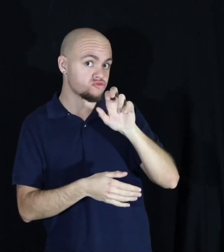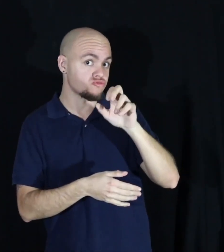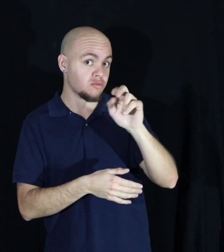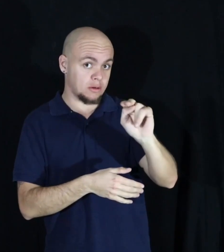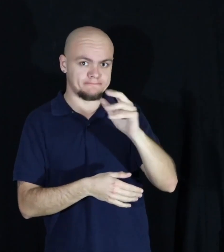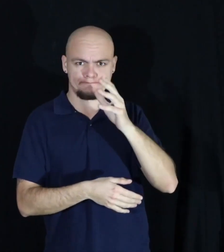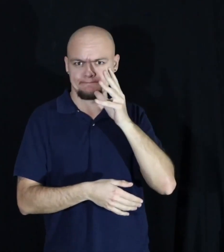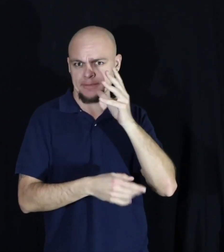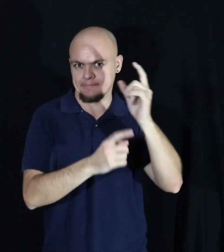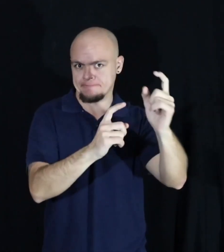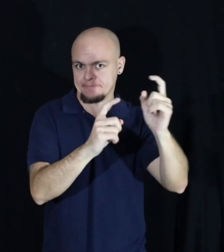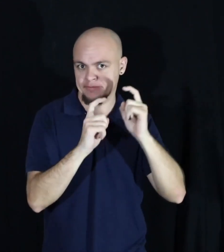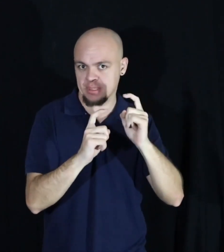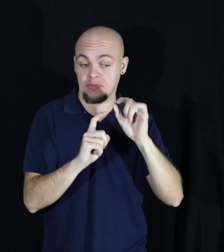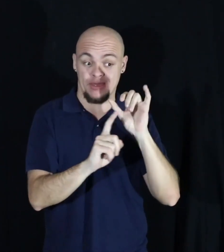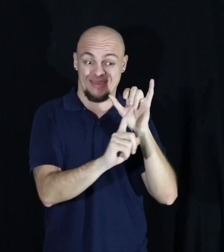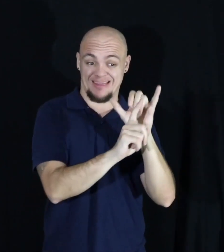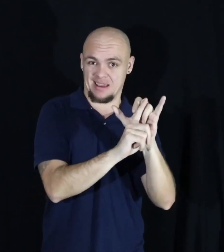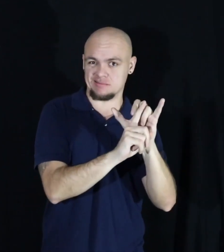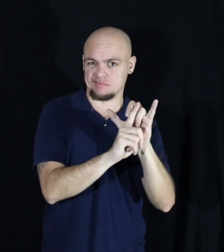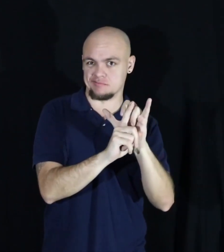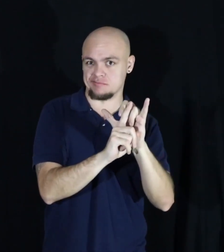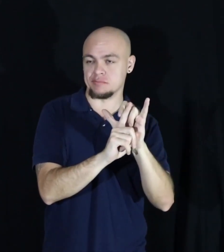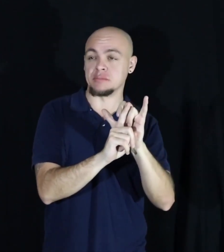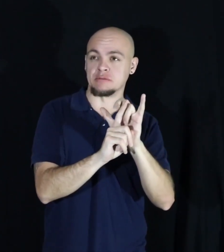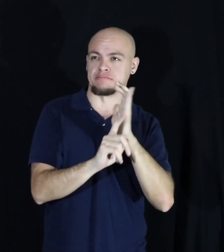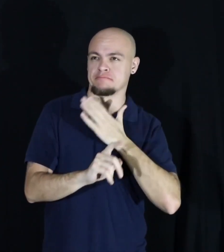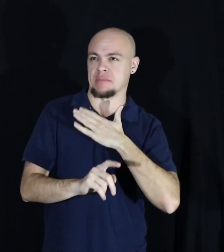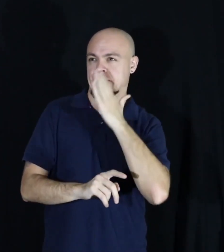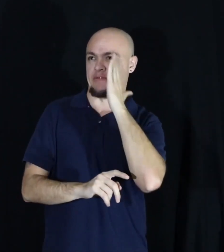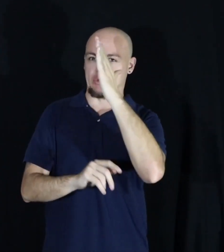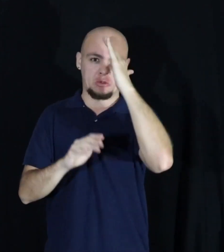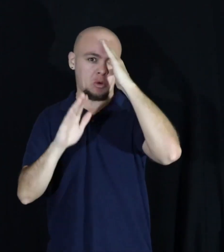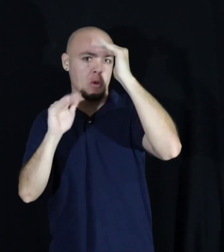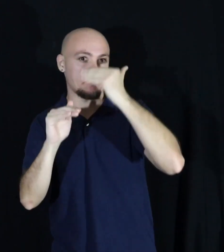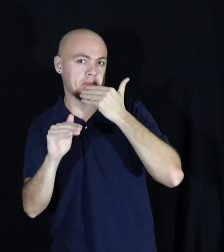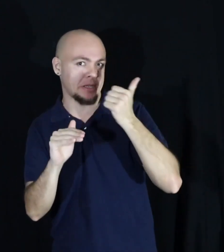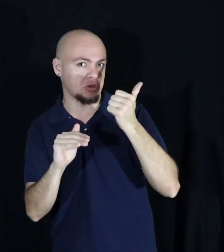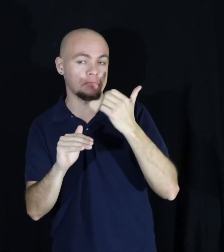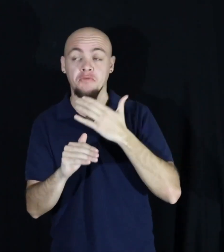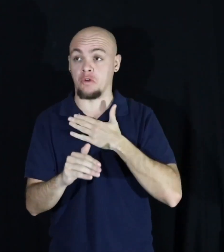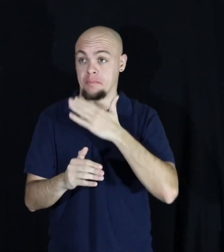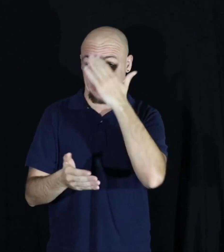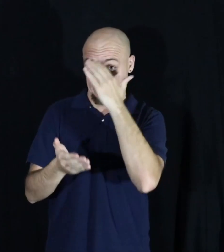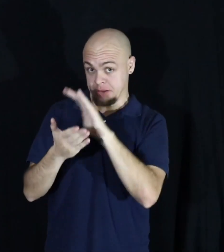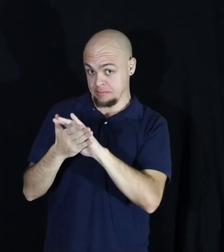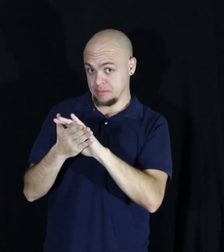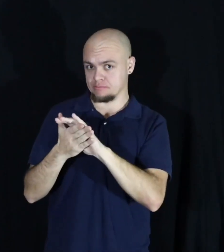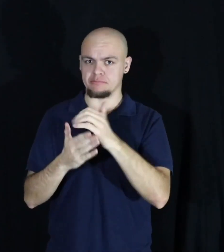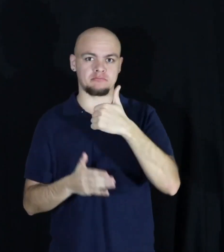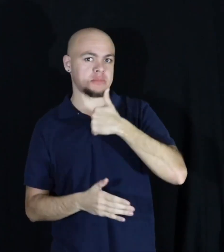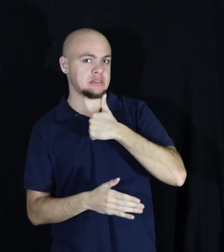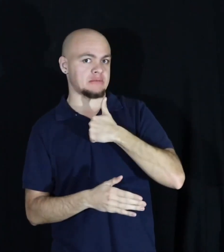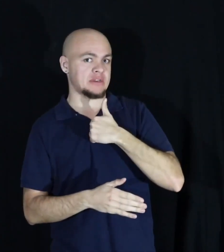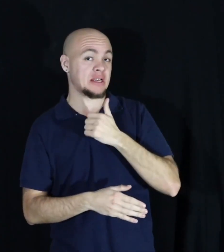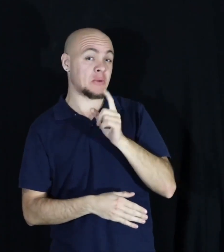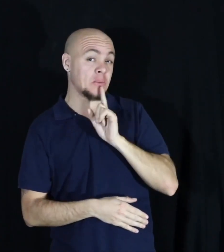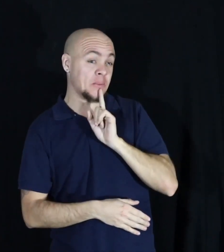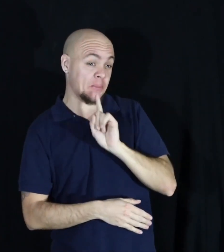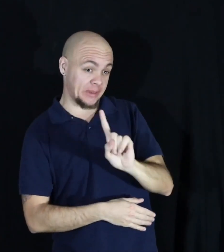That's and a little hope for a better future for my husband, myself, and our one-year-old